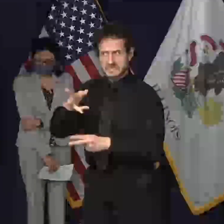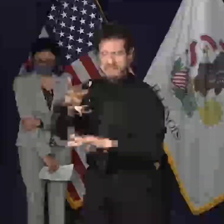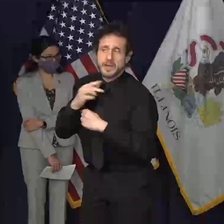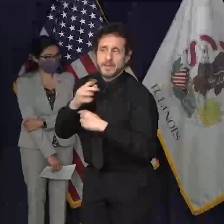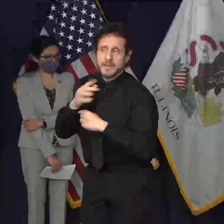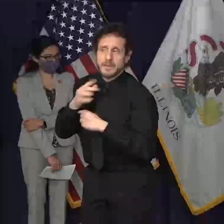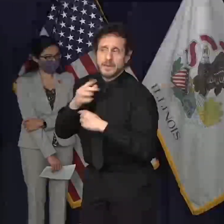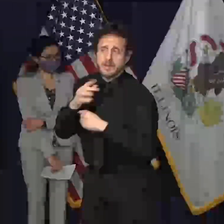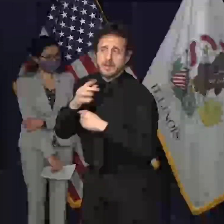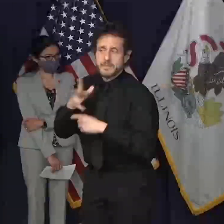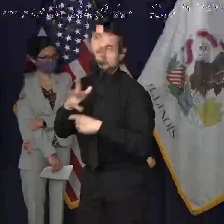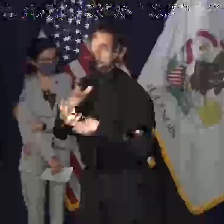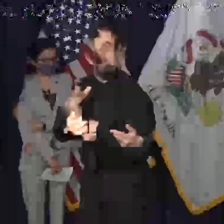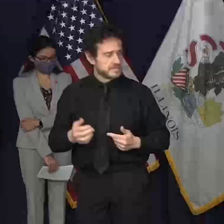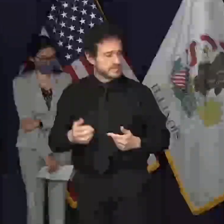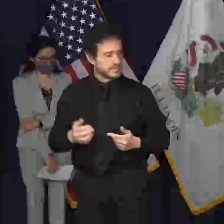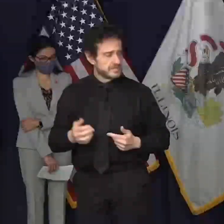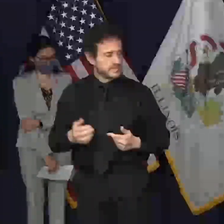The whole point